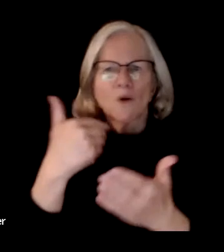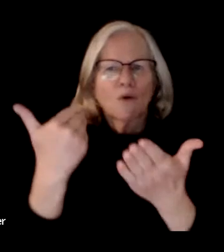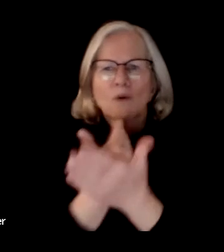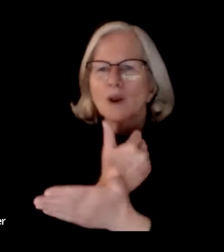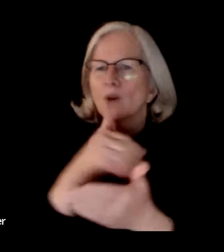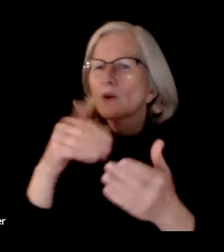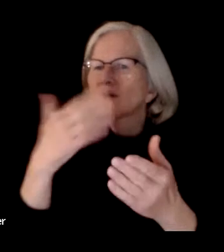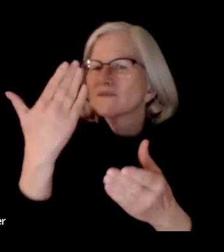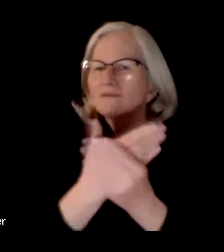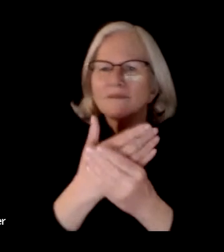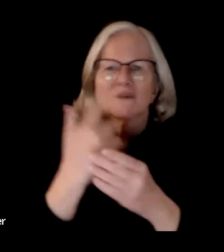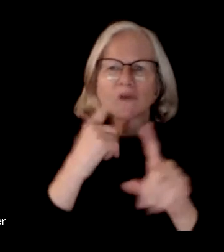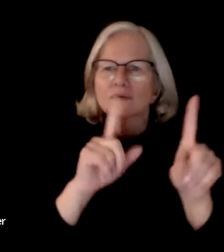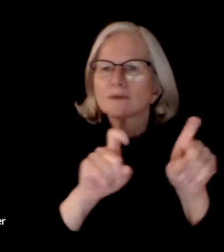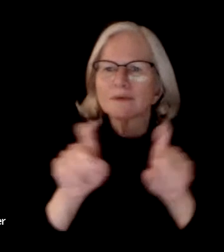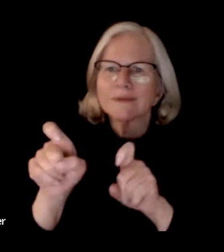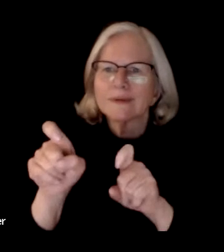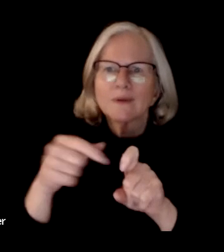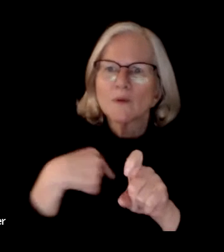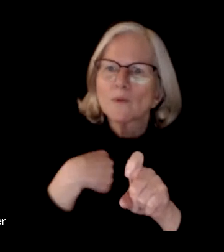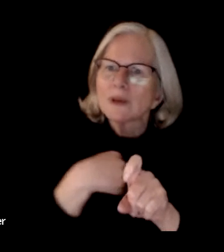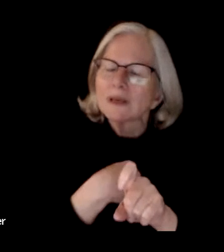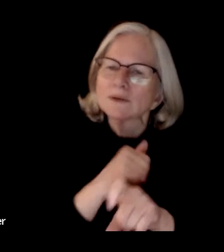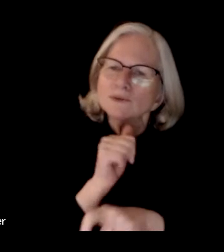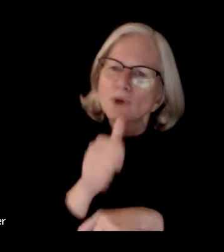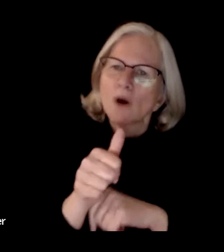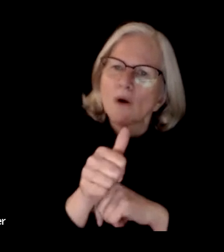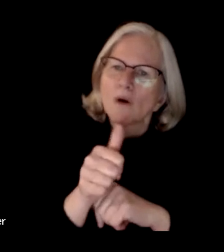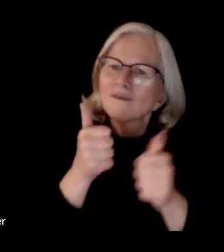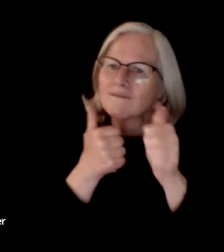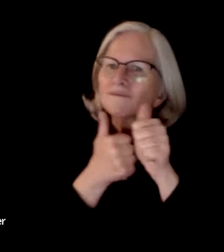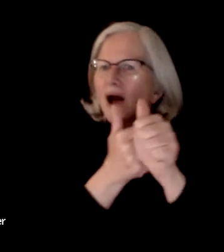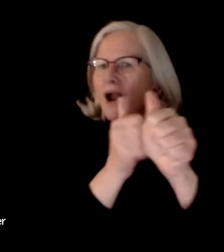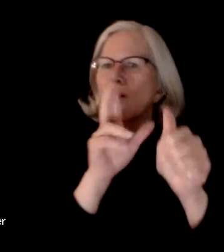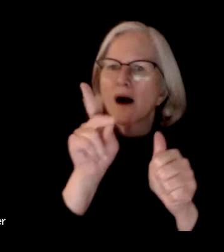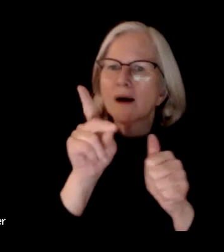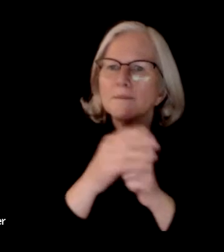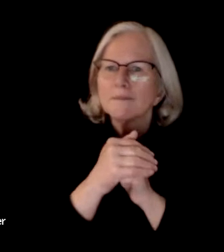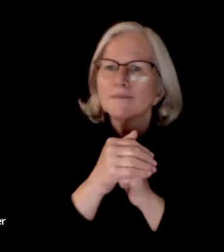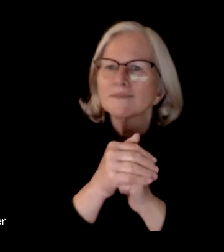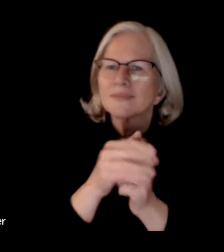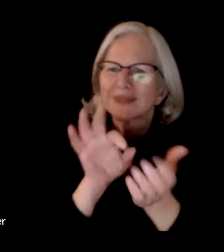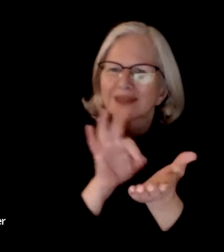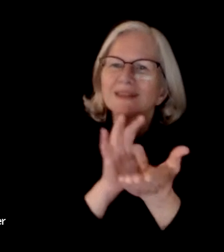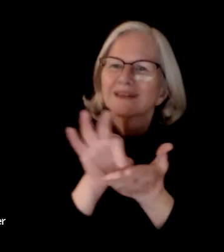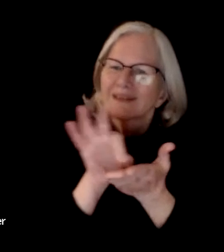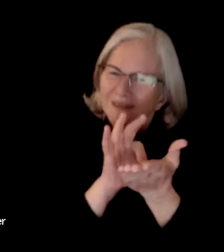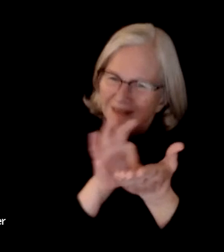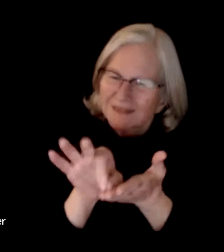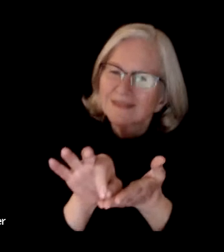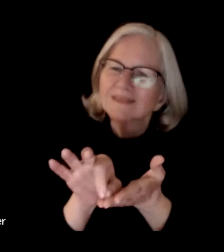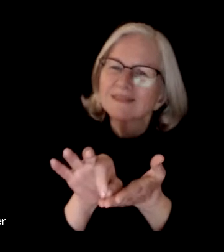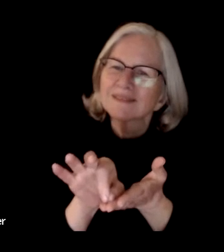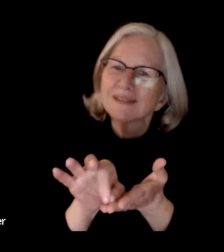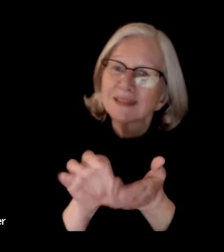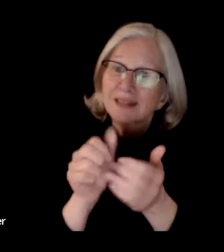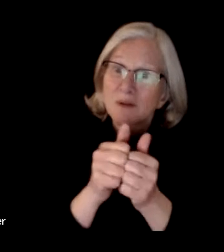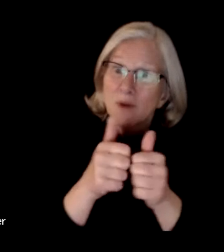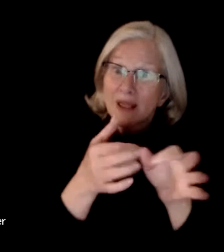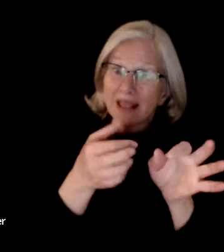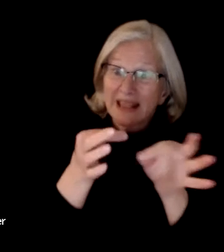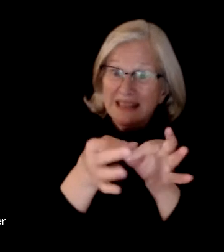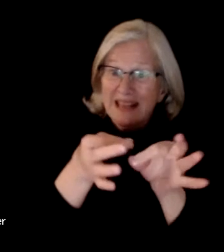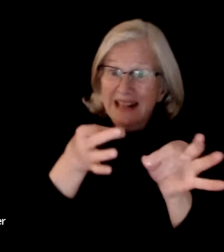We don't, do follow-up. We just count the tests. And so having the delay means that the tests that